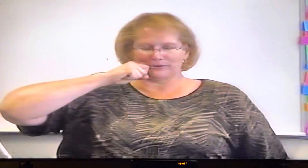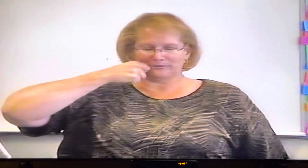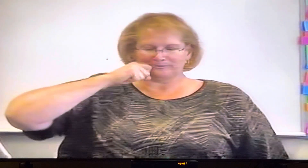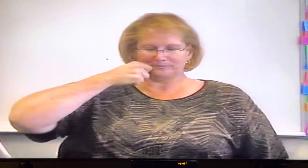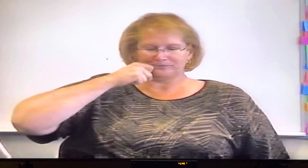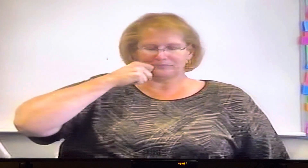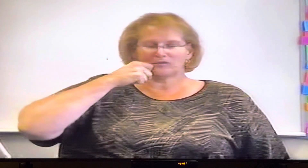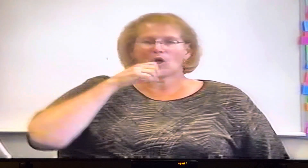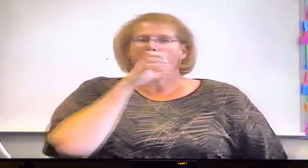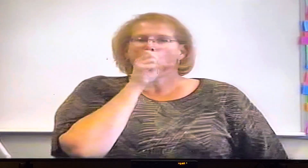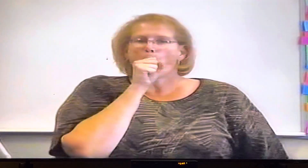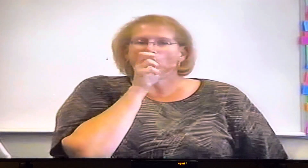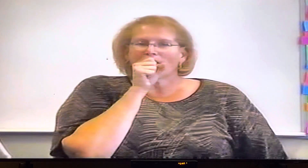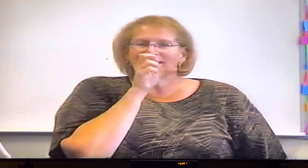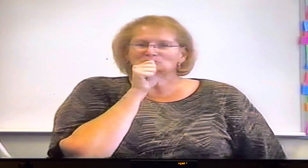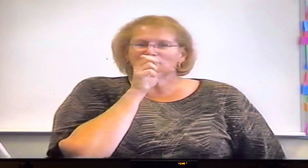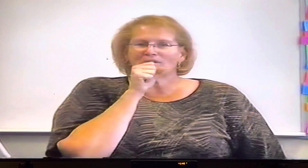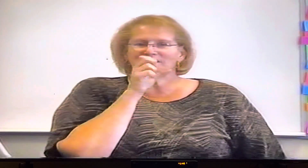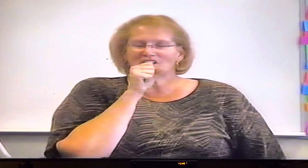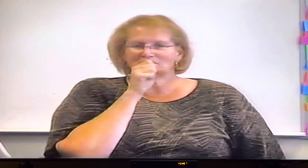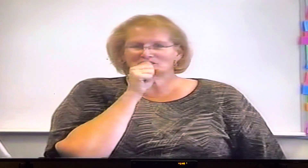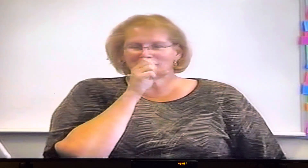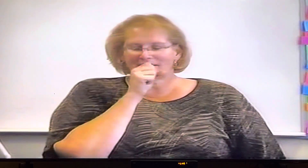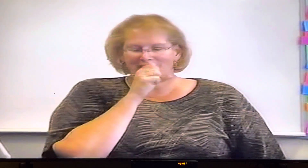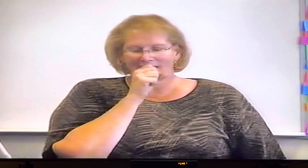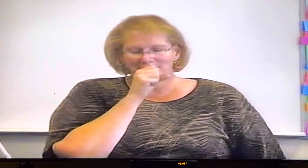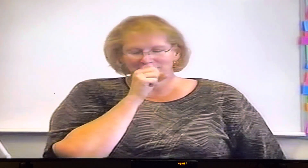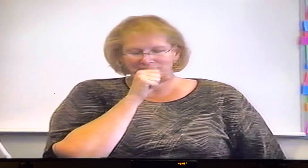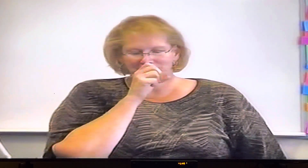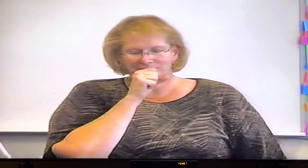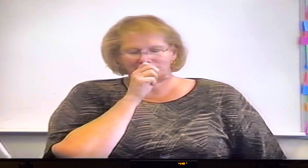Apple. Orange. We already talked to you about that.